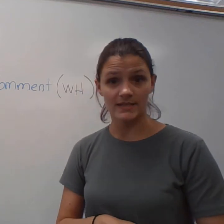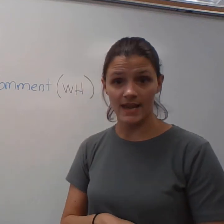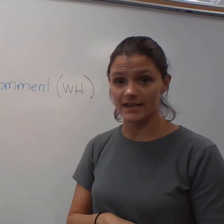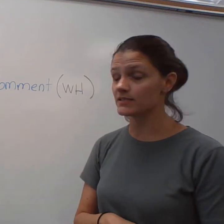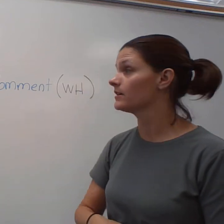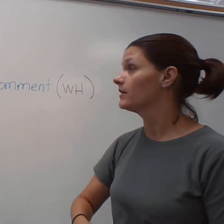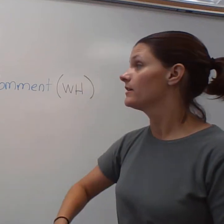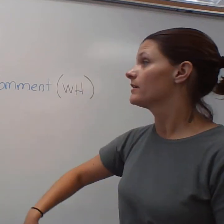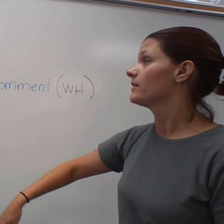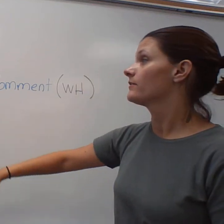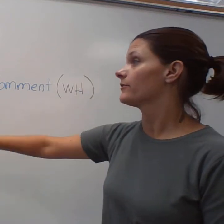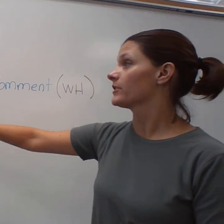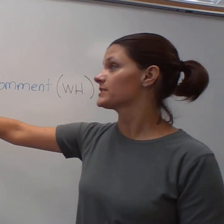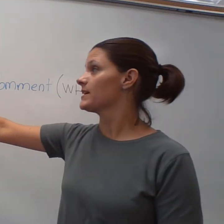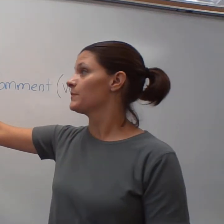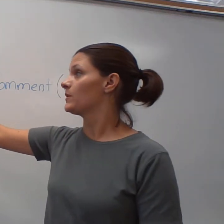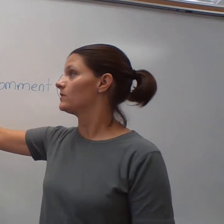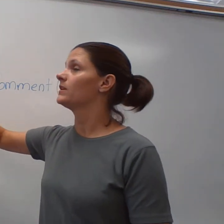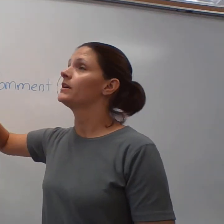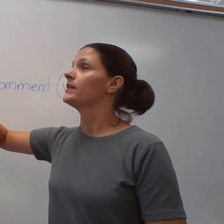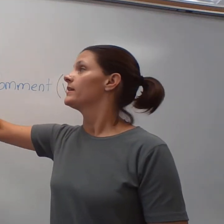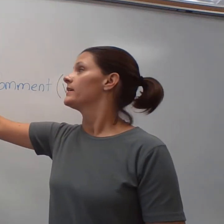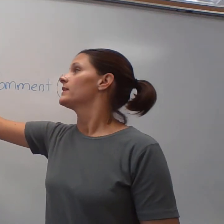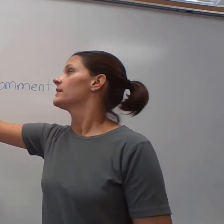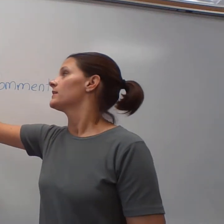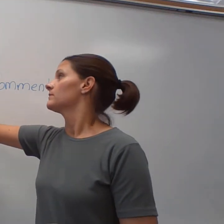case. For example,